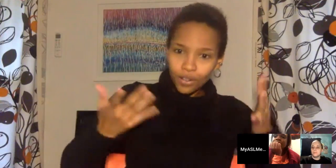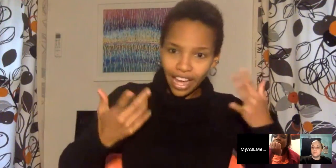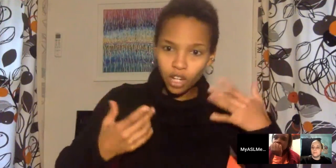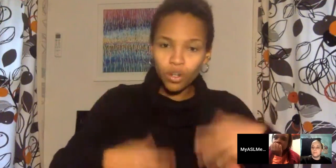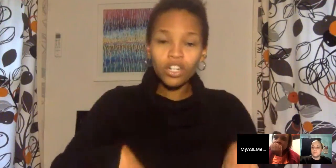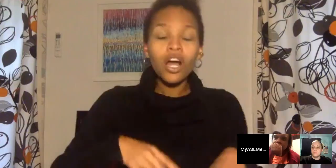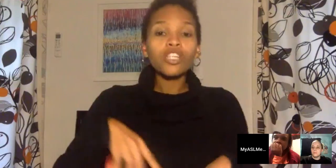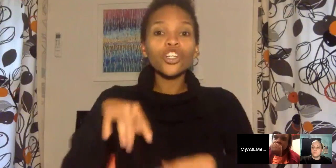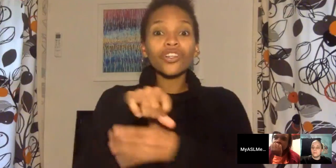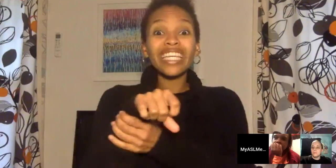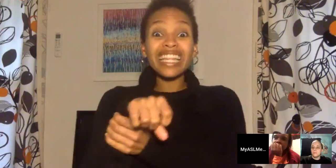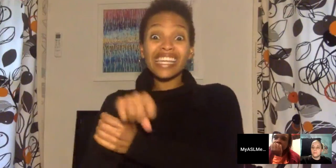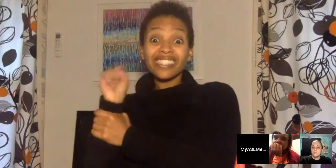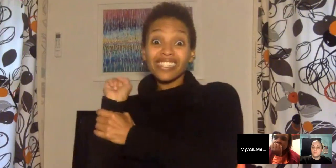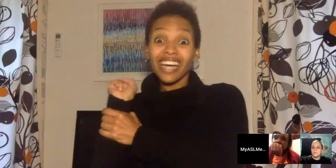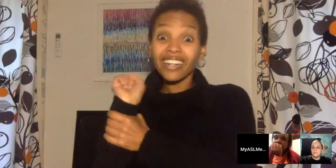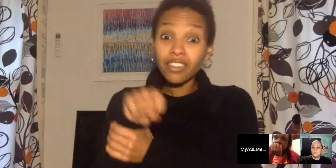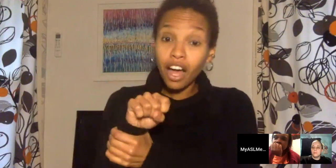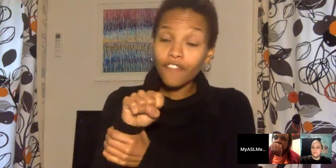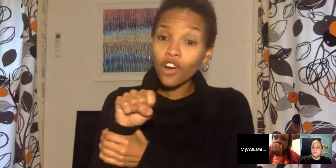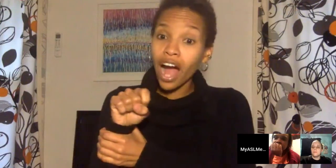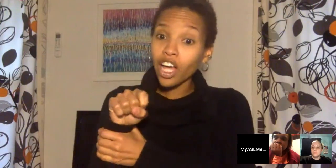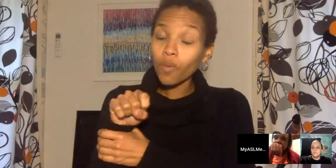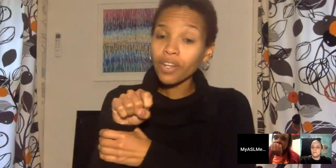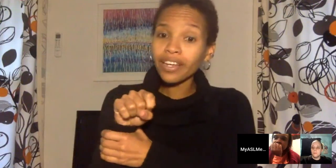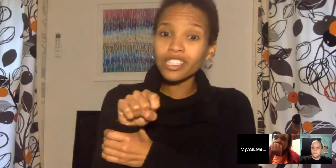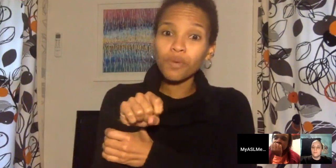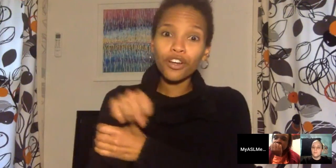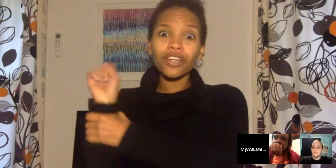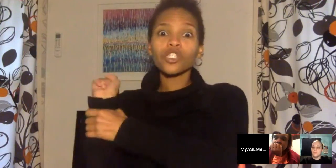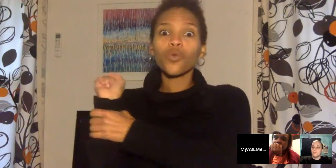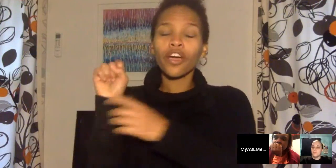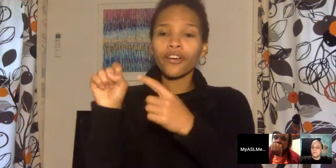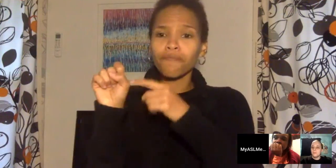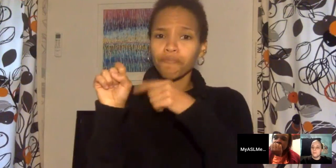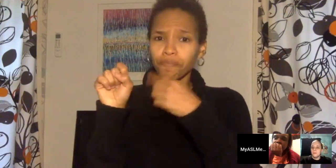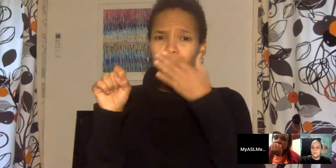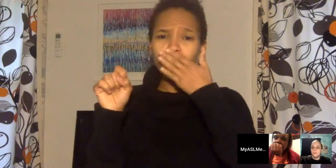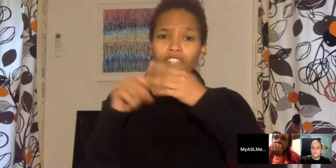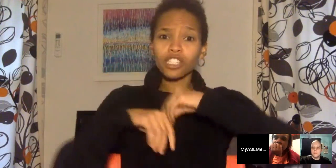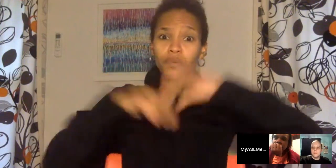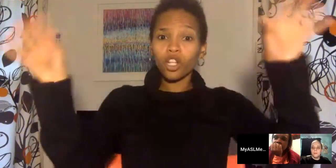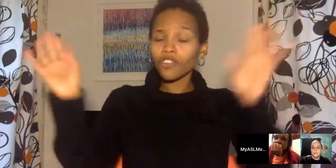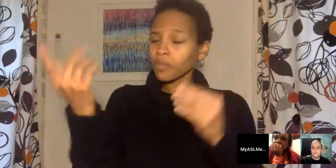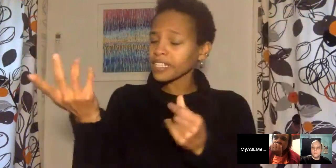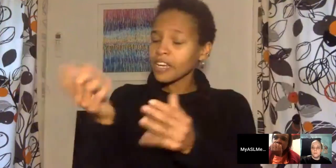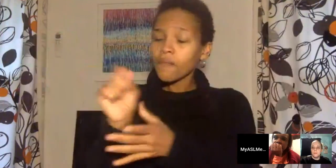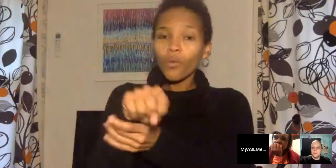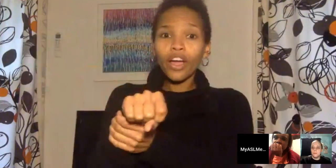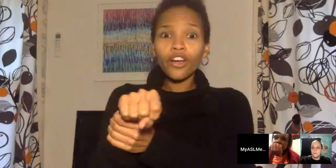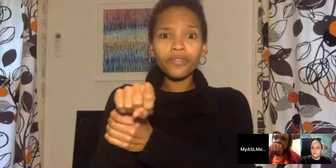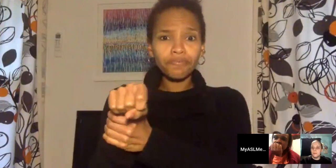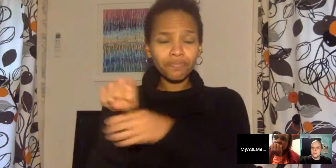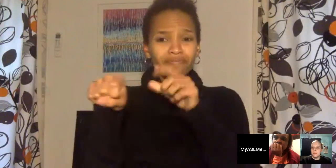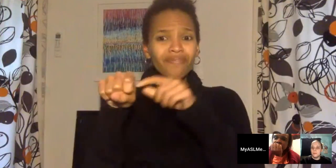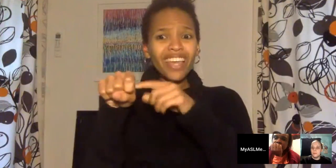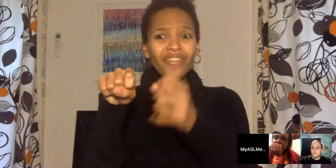that could work. Certainly this is signed a lot for eye-opening experience, where, spit all over the place, where the